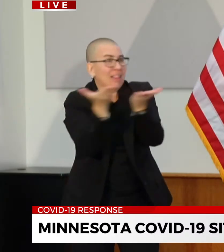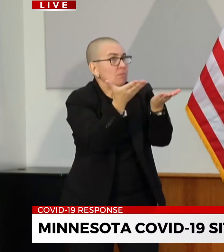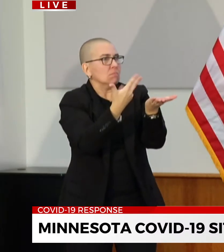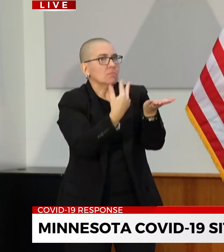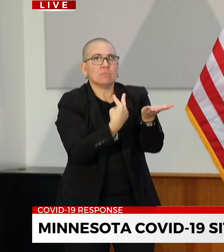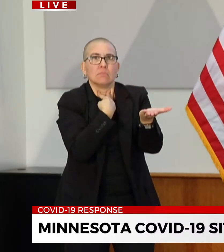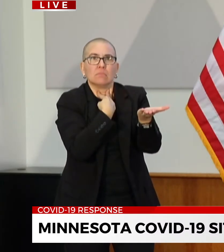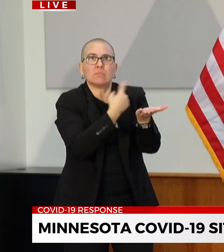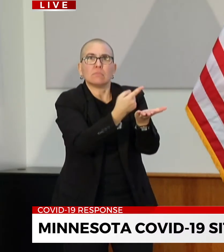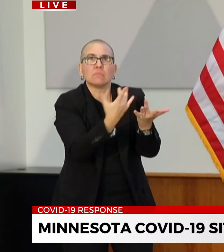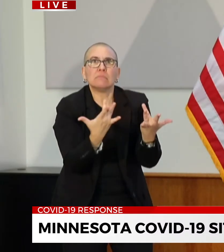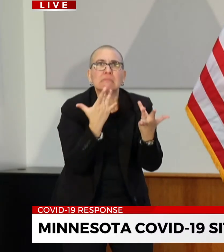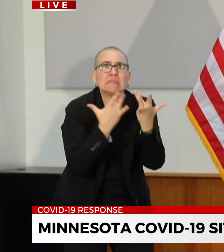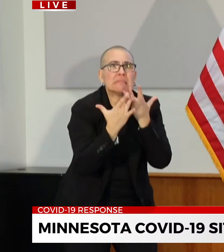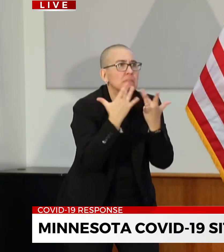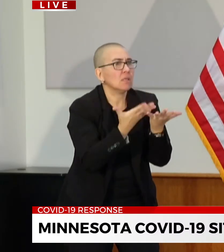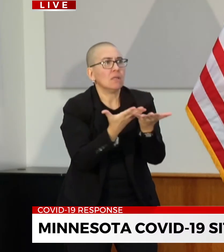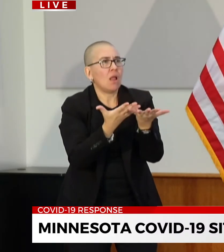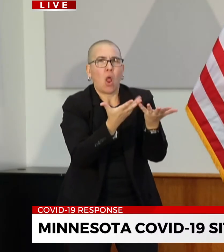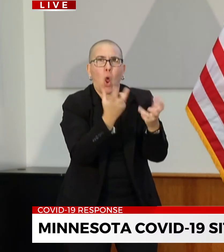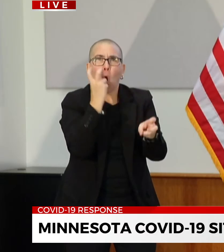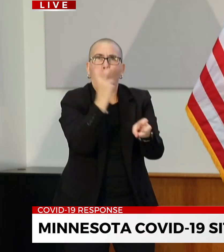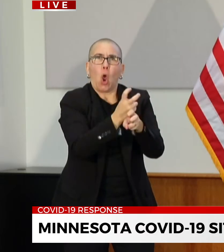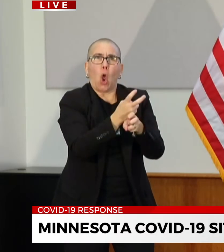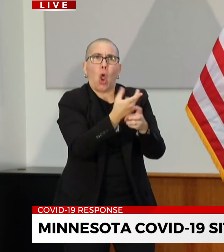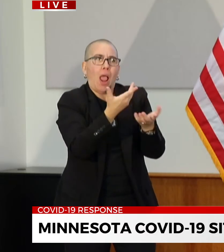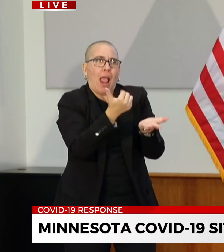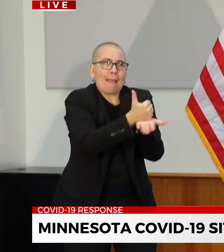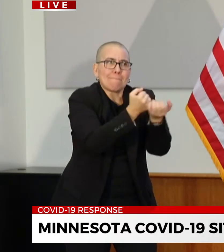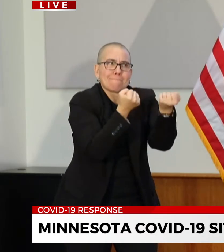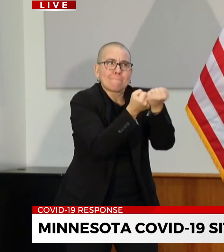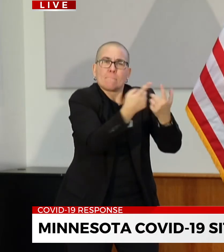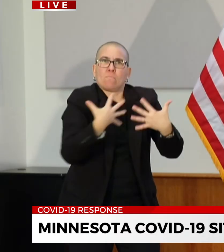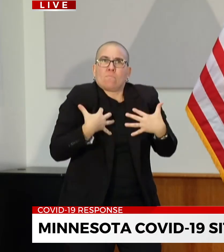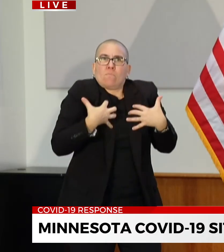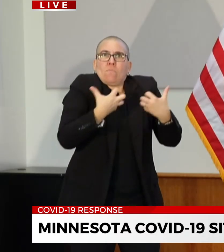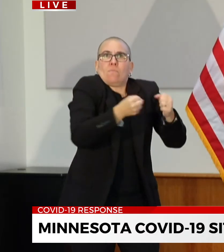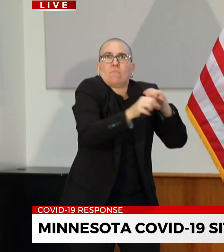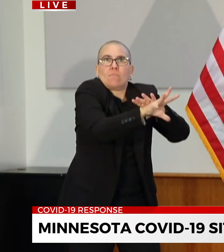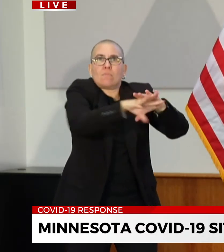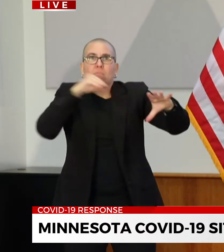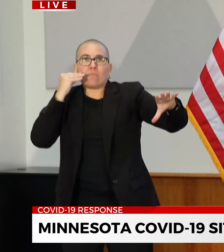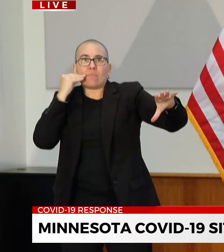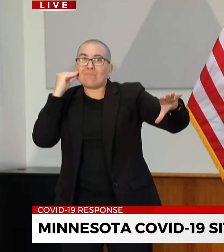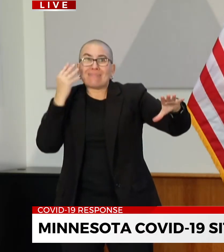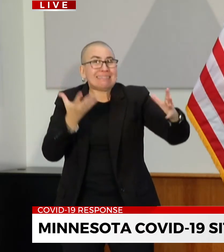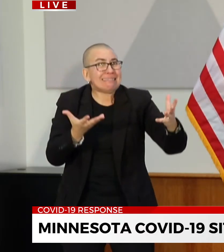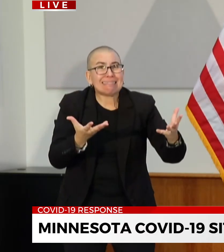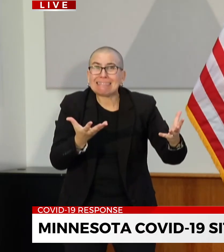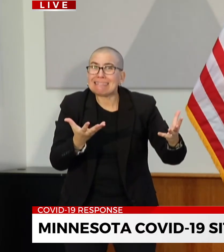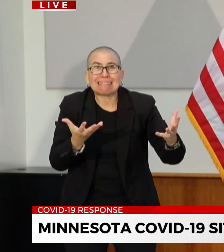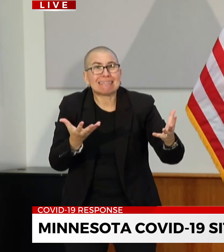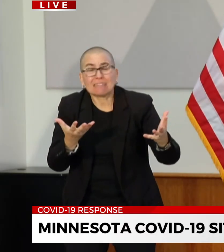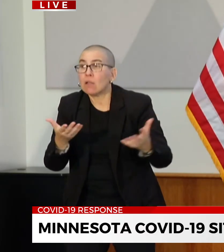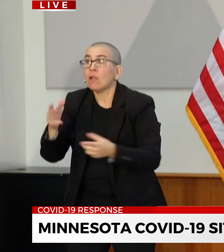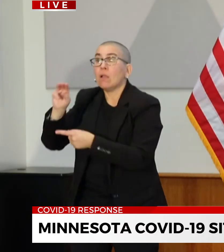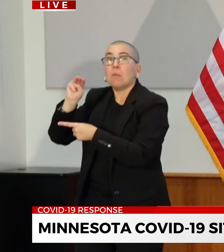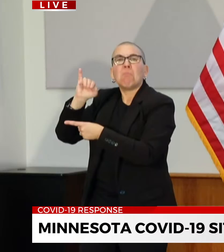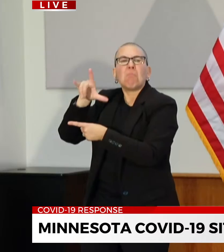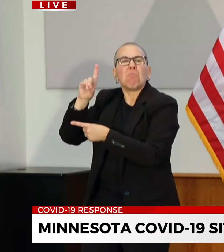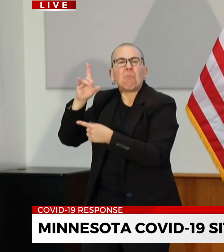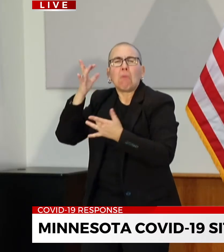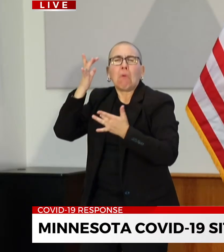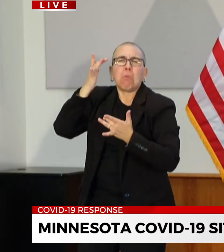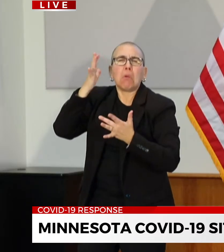a course of illness with COVID with mild symptoms or even no symptoms that they recognize. But there are many who will